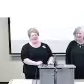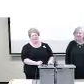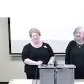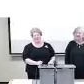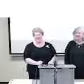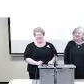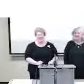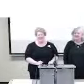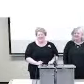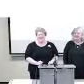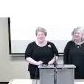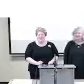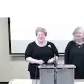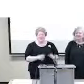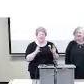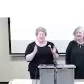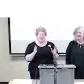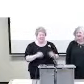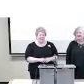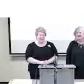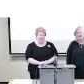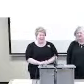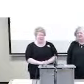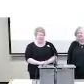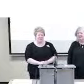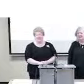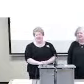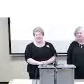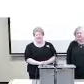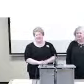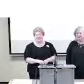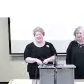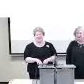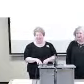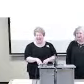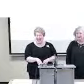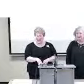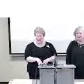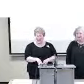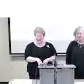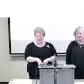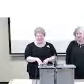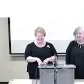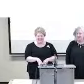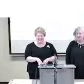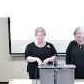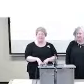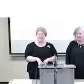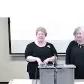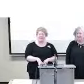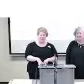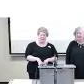is calendars we're going to share with you different calendar strategies using an hourly daily